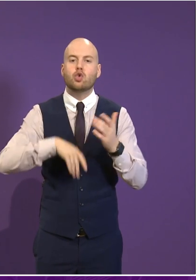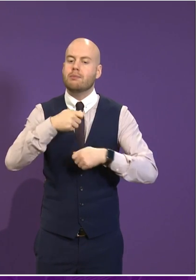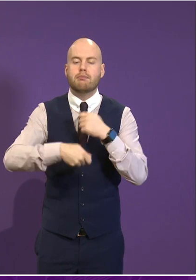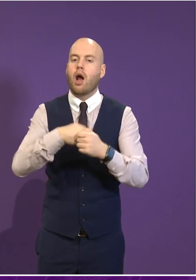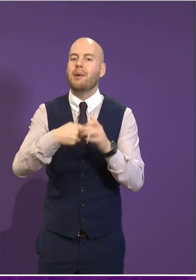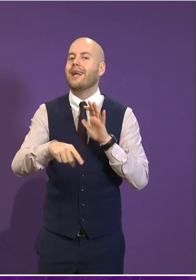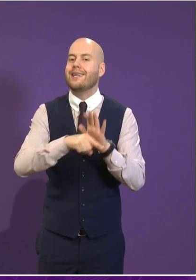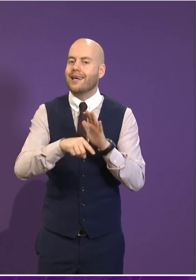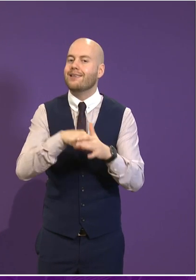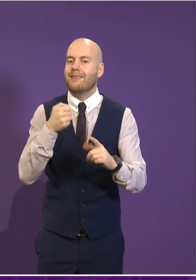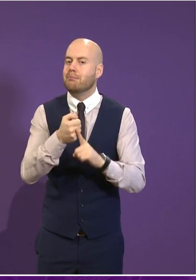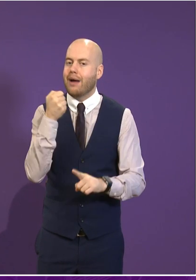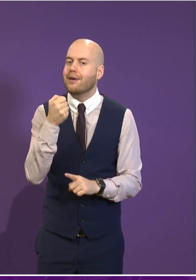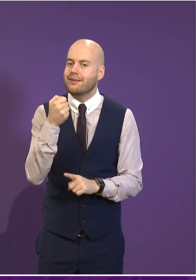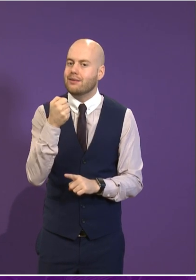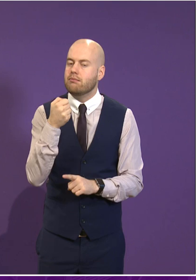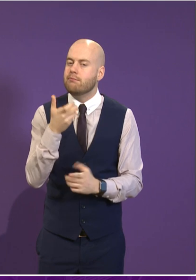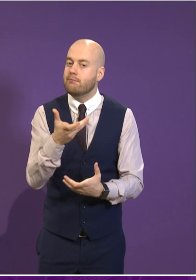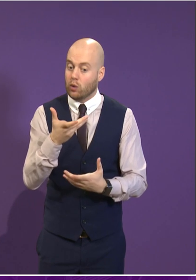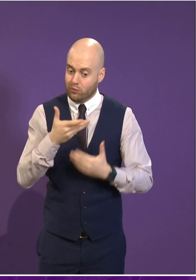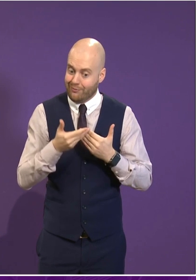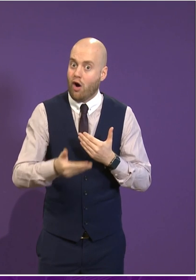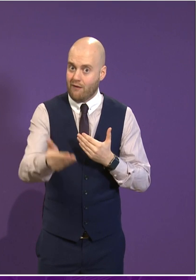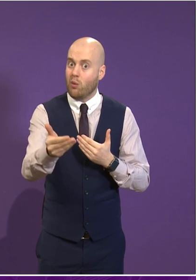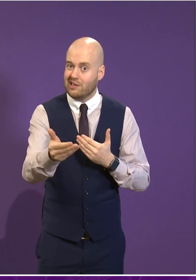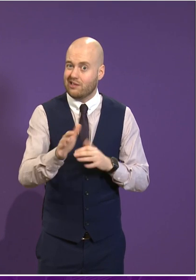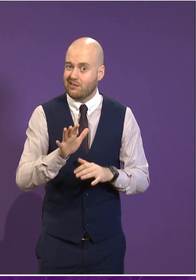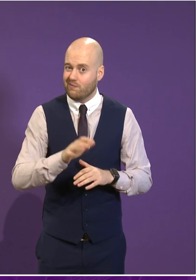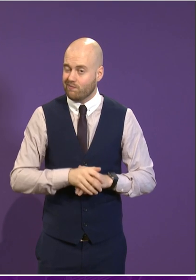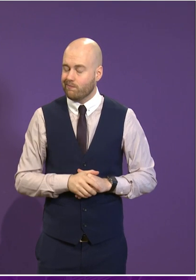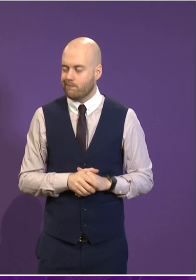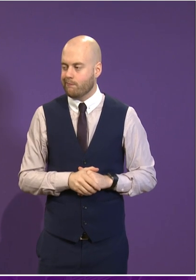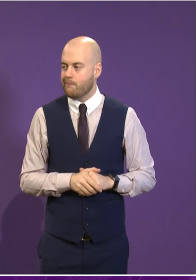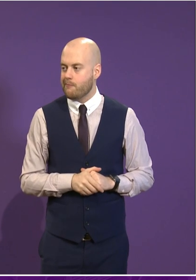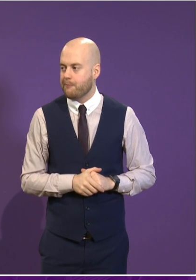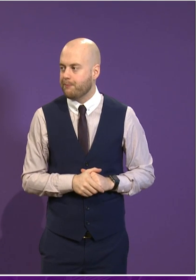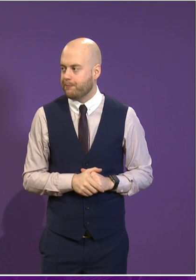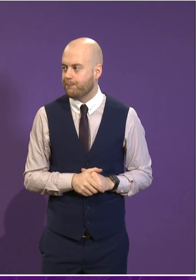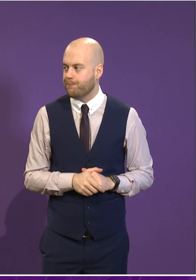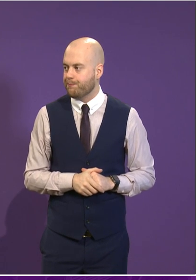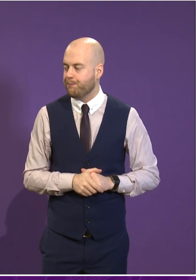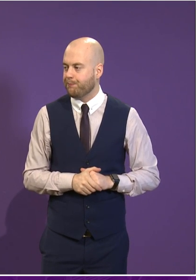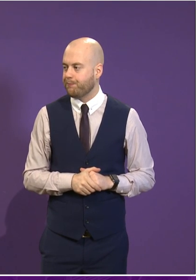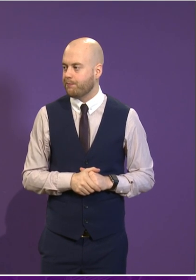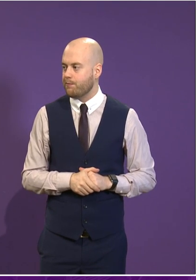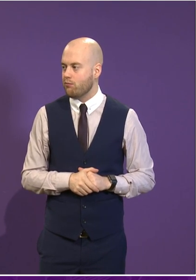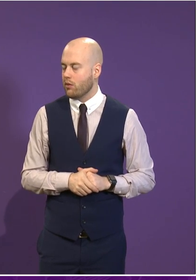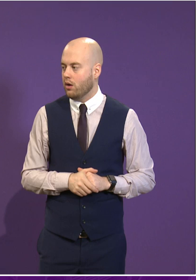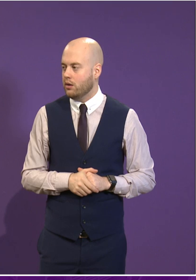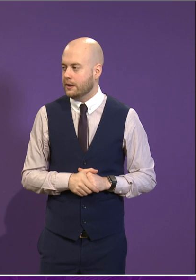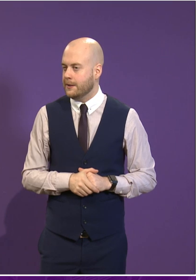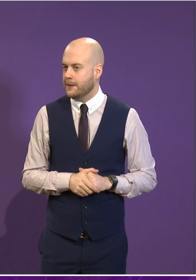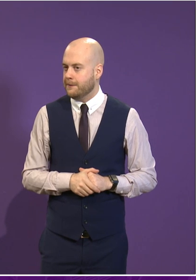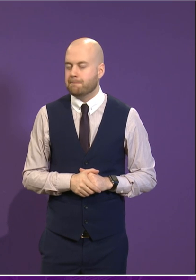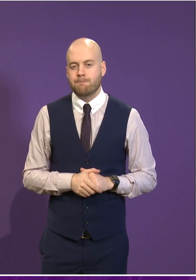equalities programmes going forward. I mean, in terms of a broad approach in